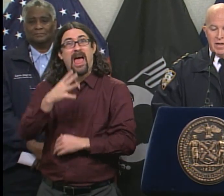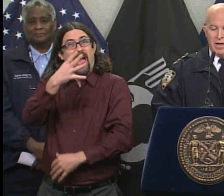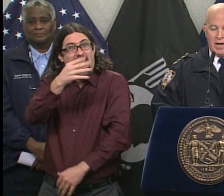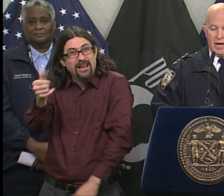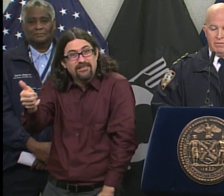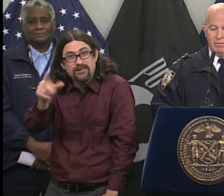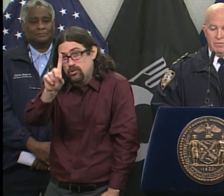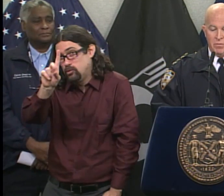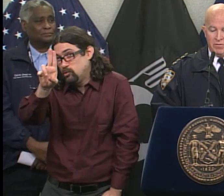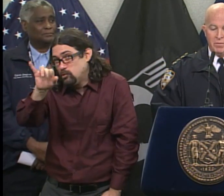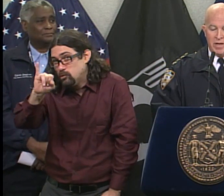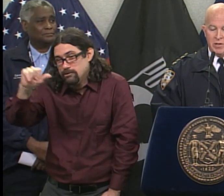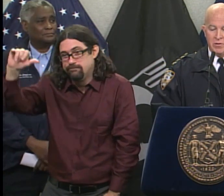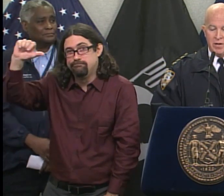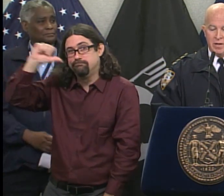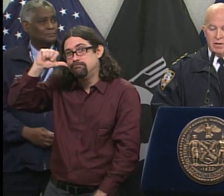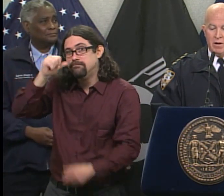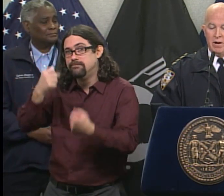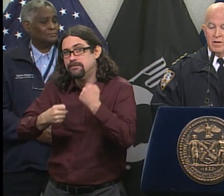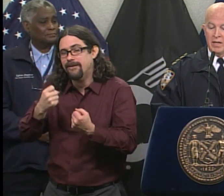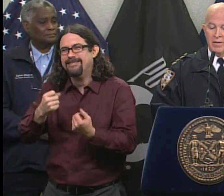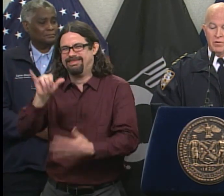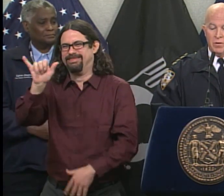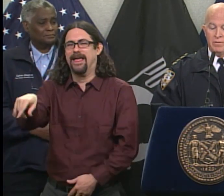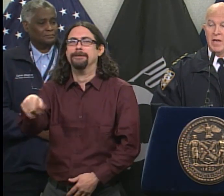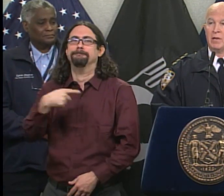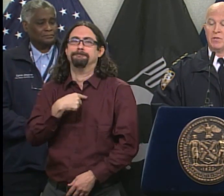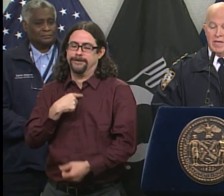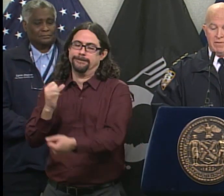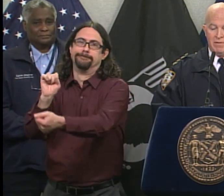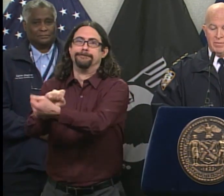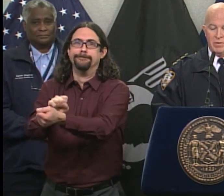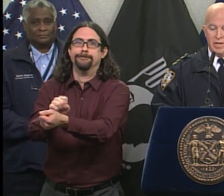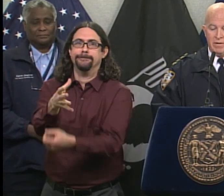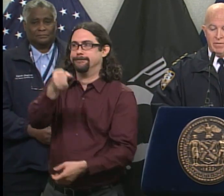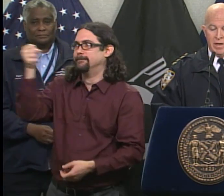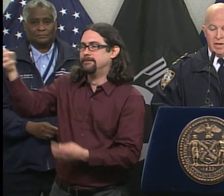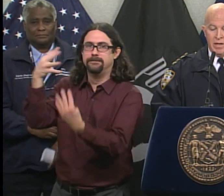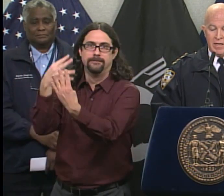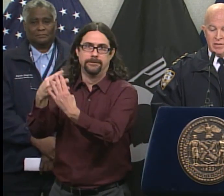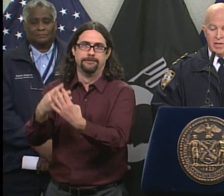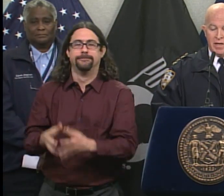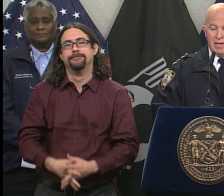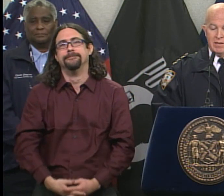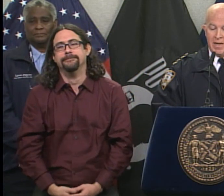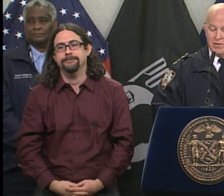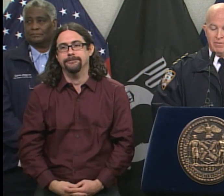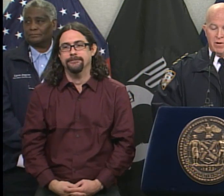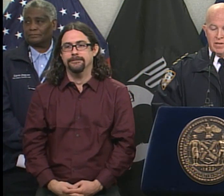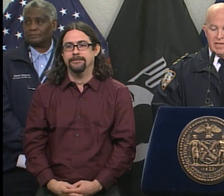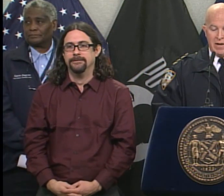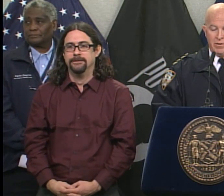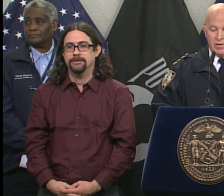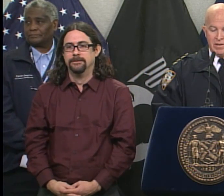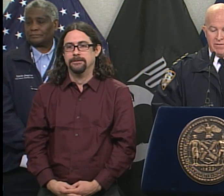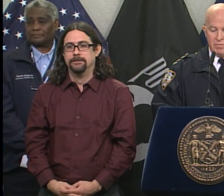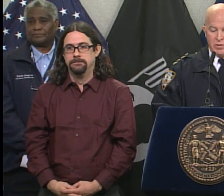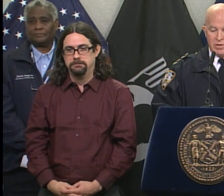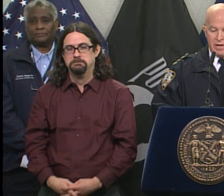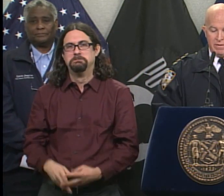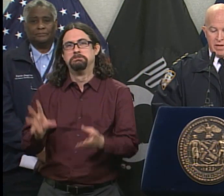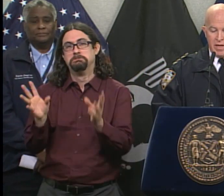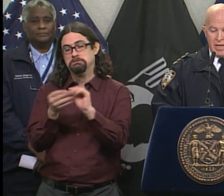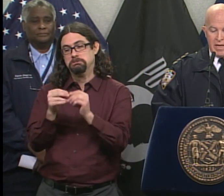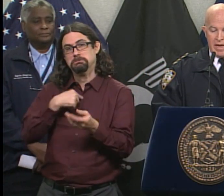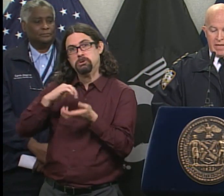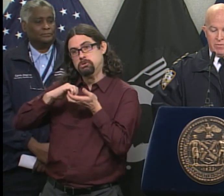367 removals by tow truck. Our 911 call volume was down 5%. Today so far it's down